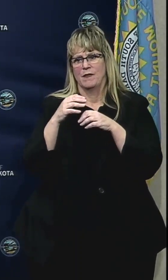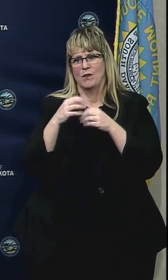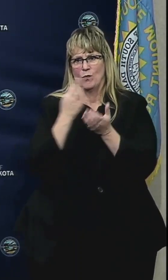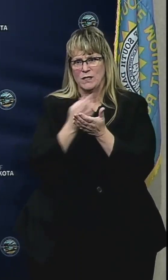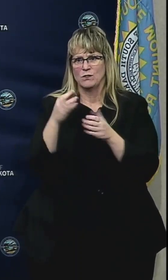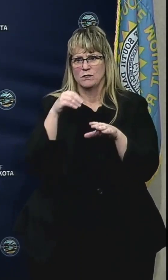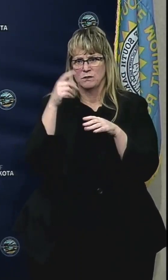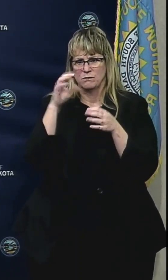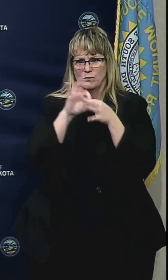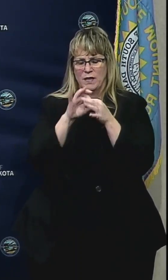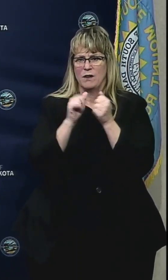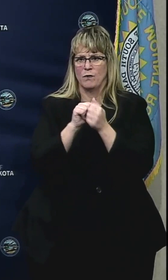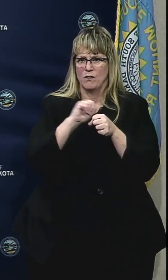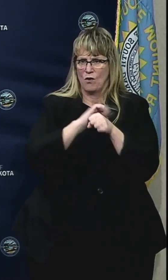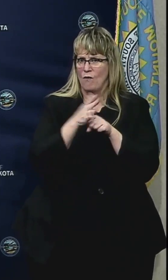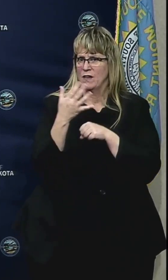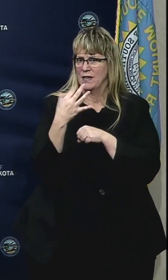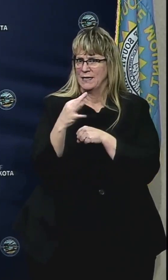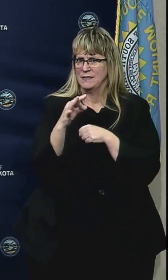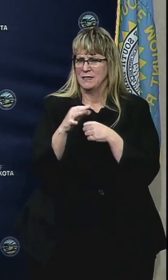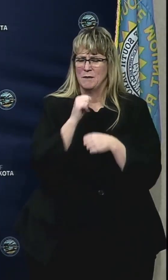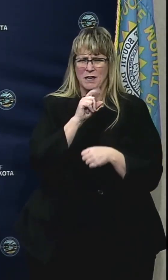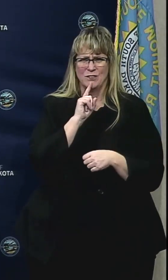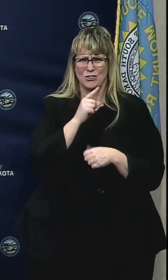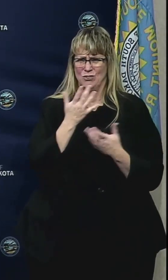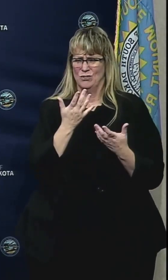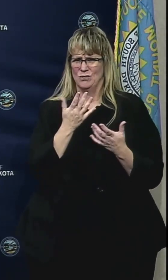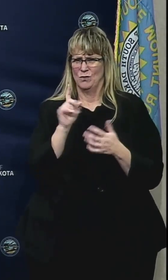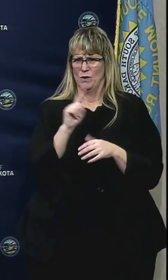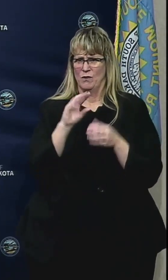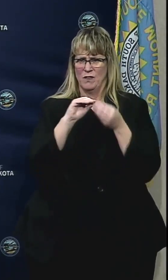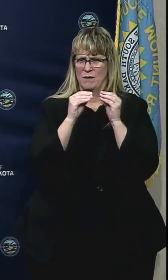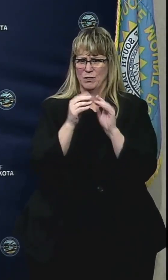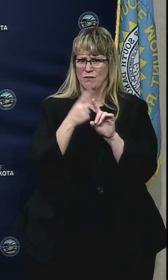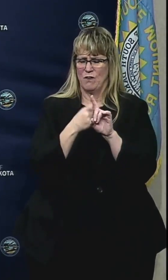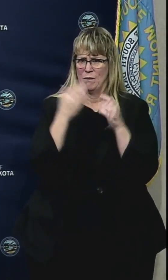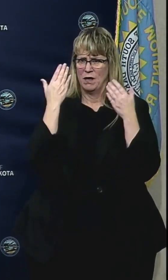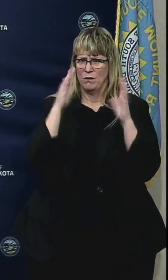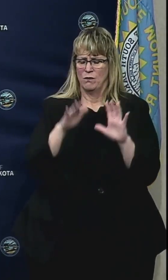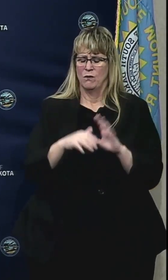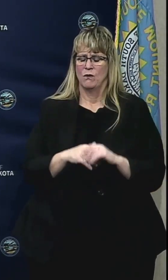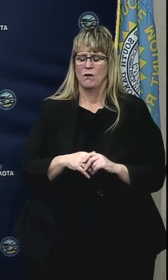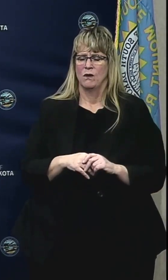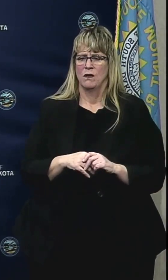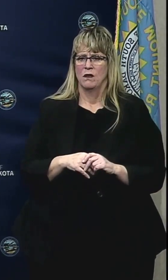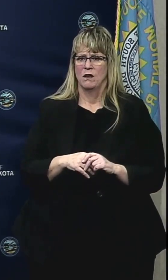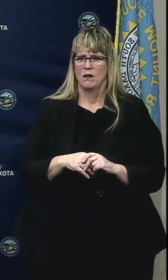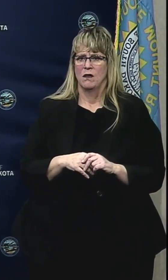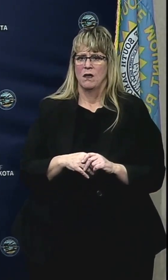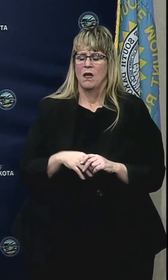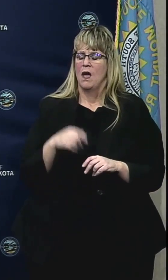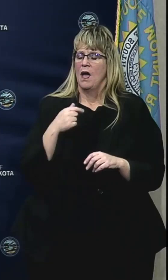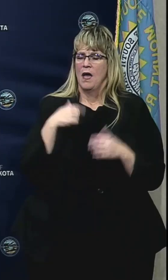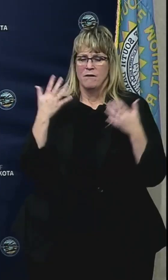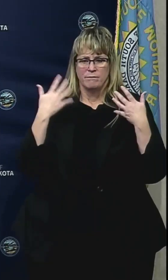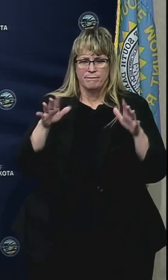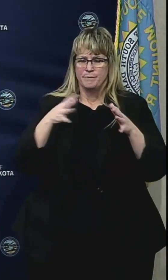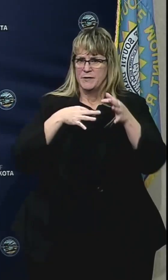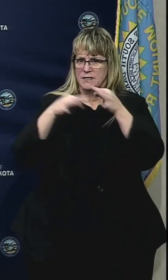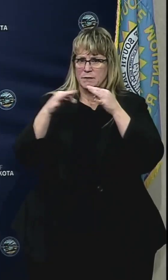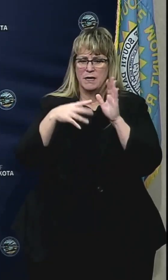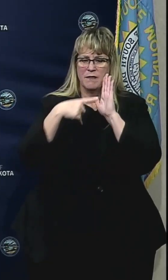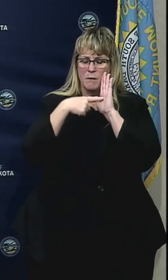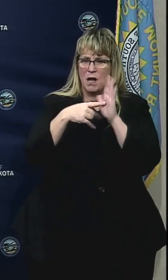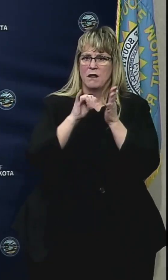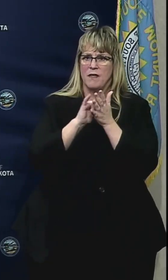with COVID-19. So I'm not sure where those numbers are coming from. As we've talked, the